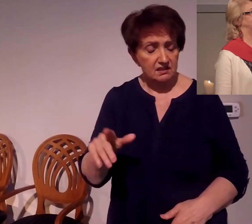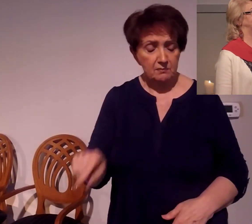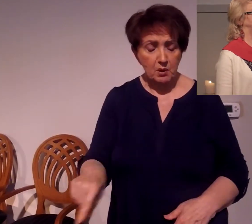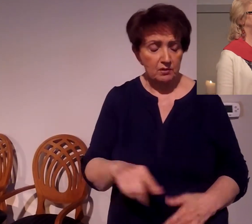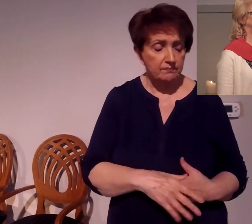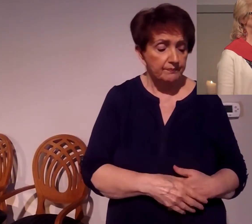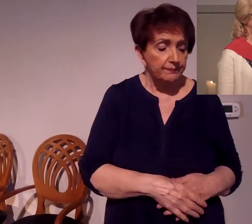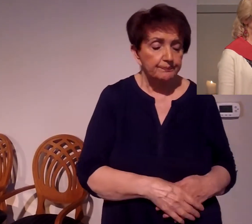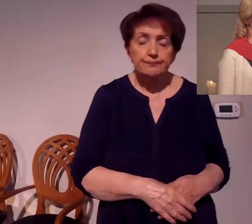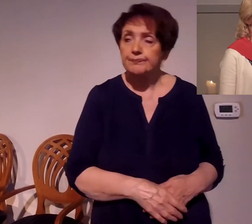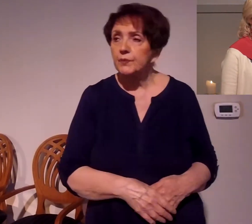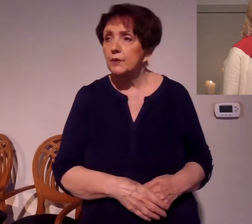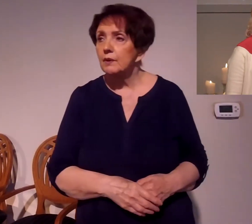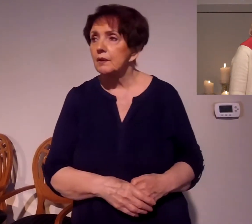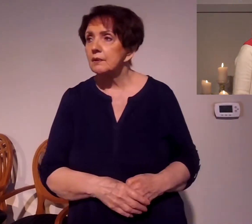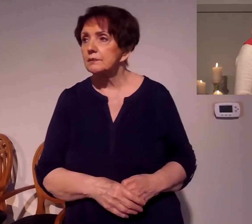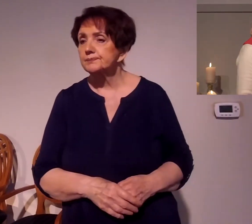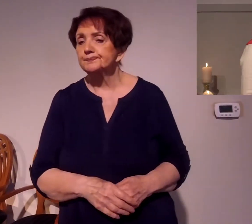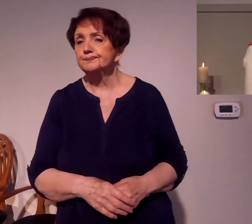much.